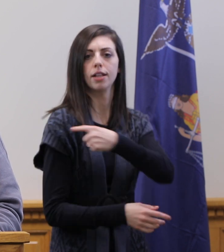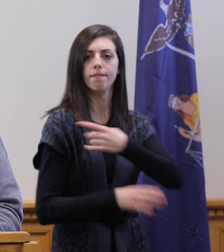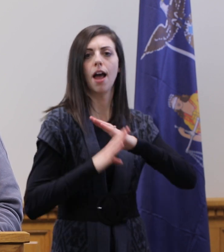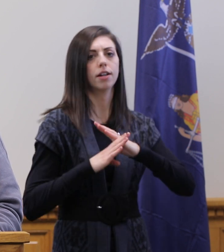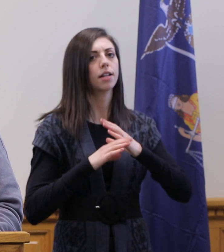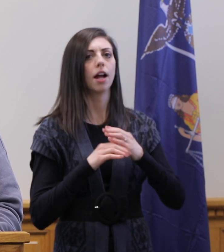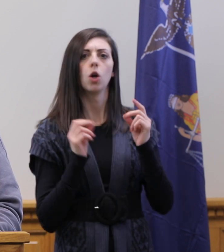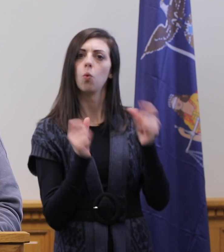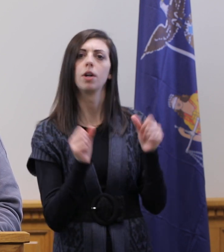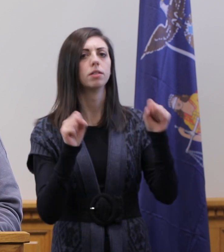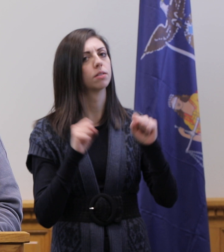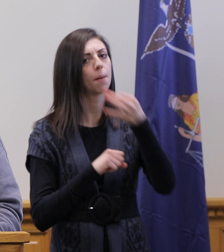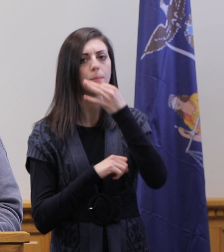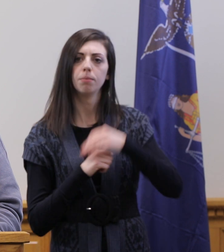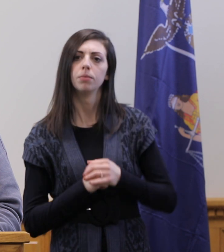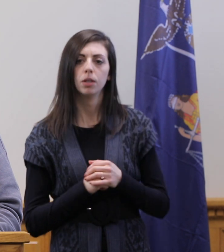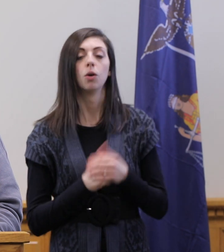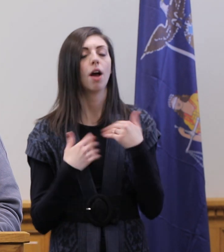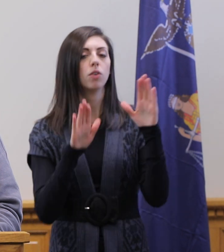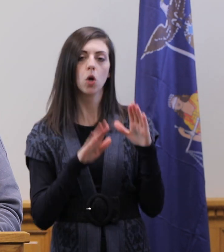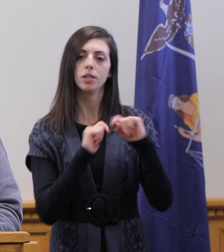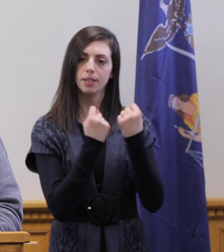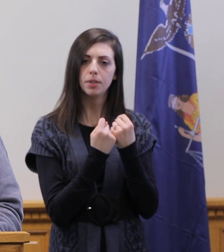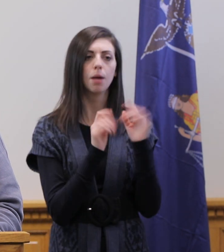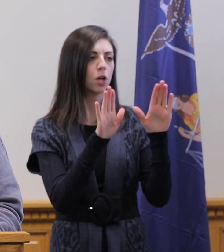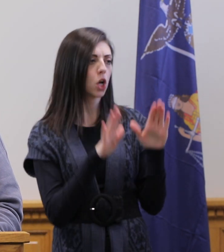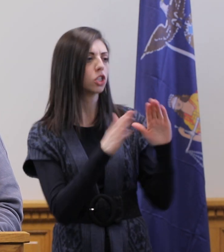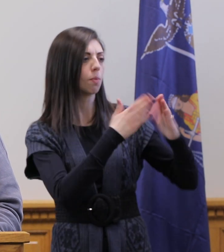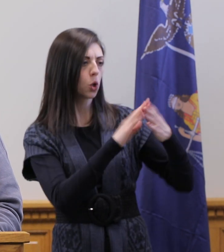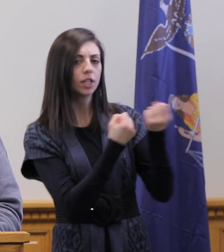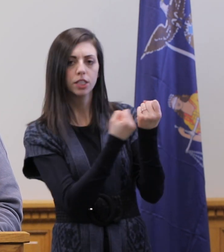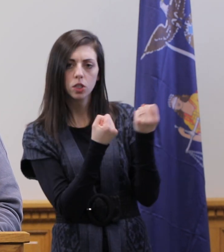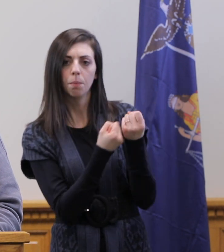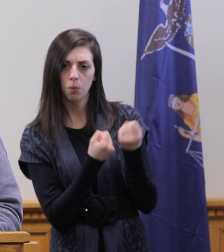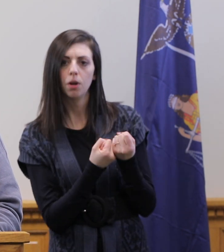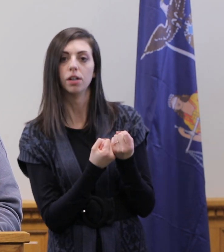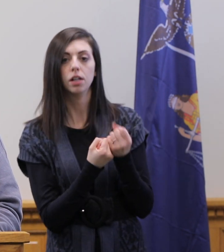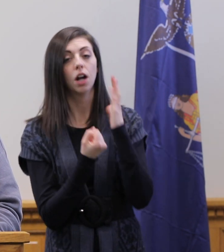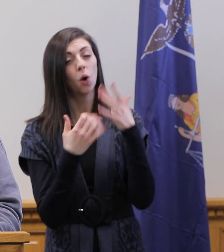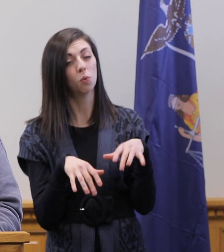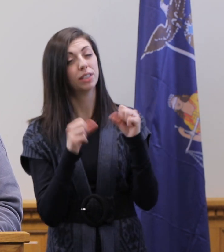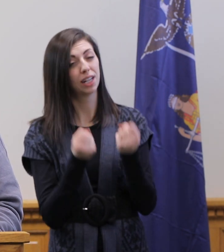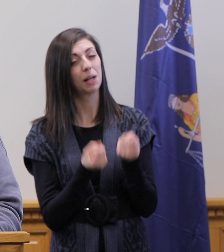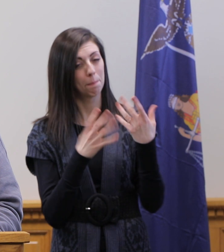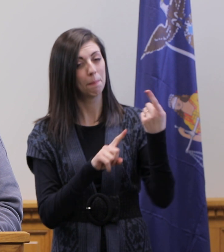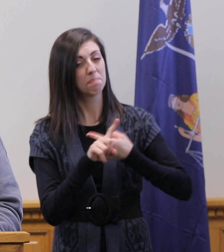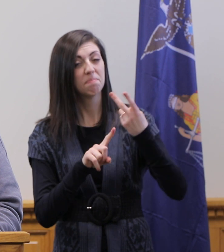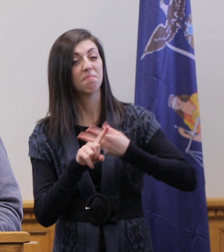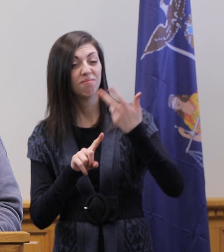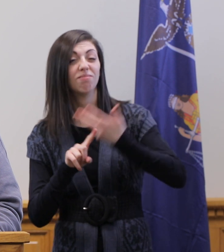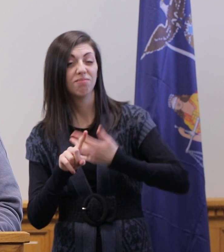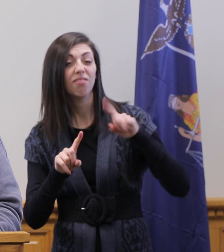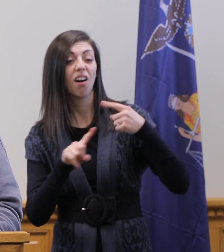a great team. We have the support of our healthcare partners in the community. It will take several months to get everyone vaccinated. Until we